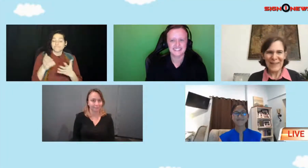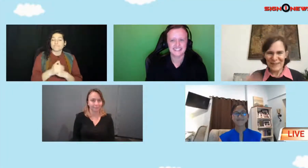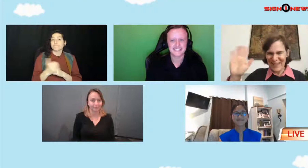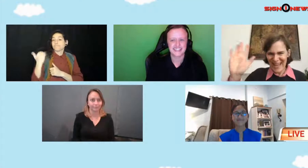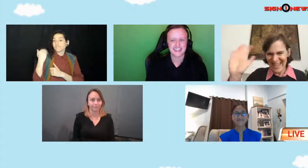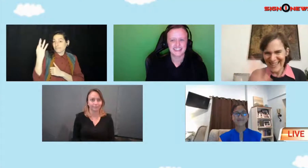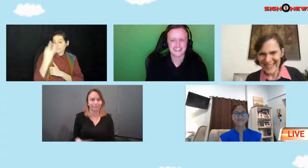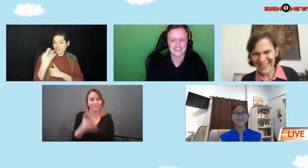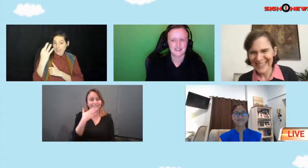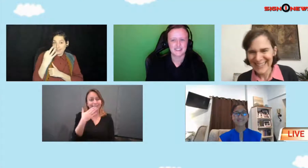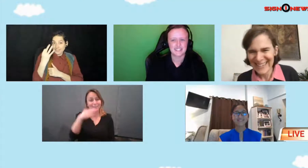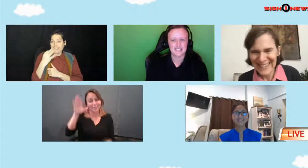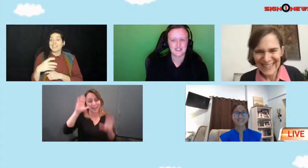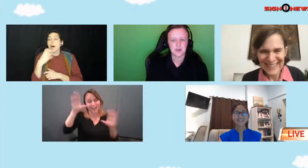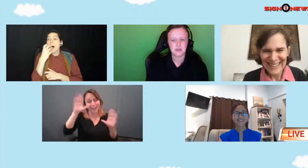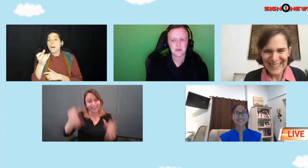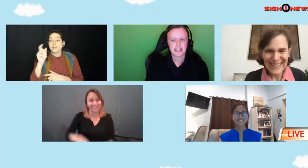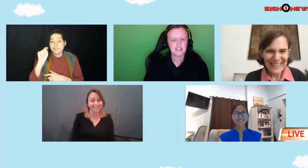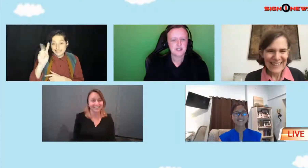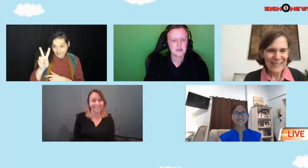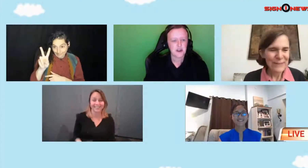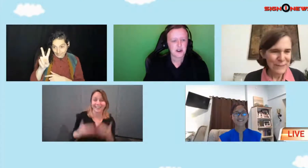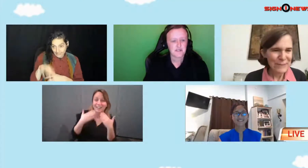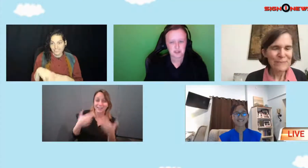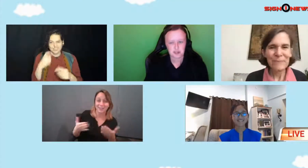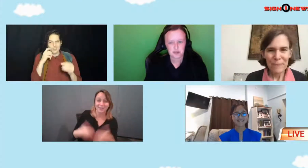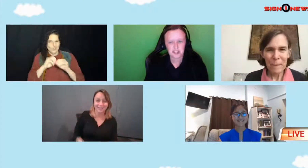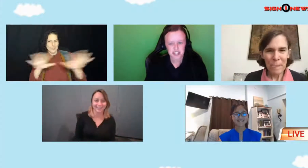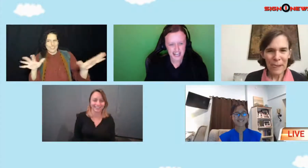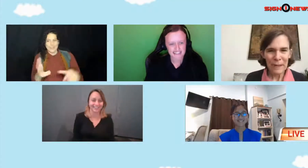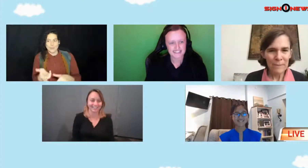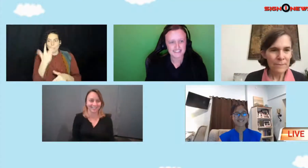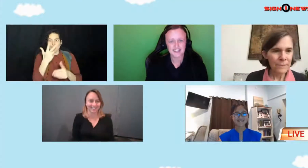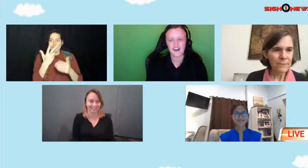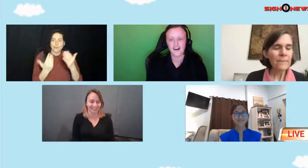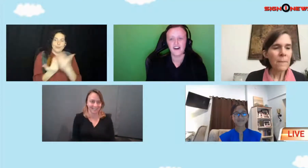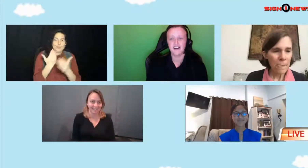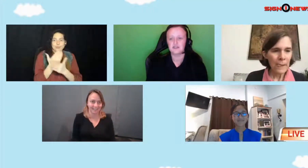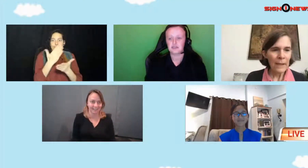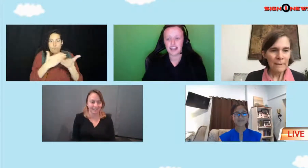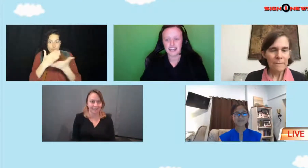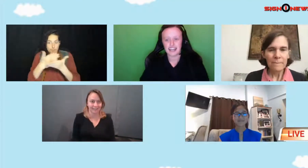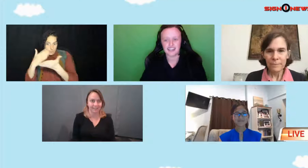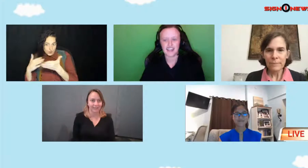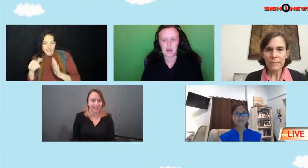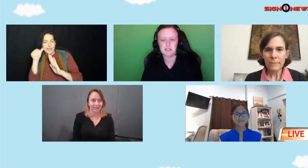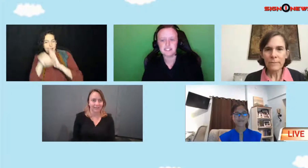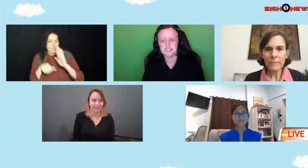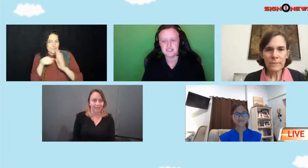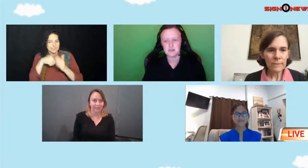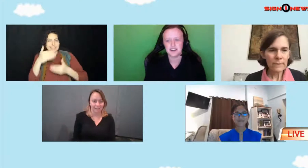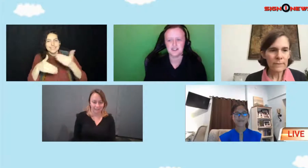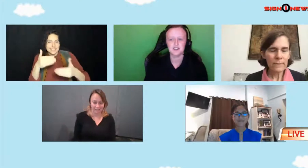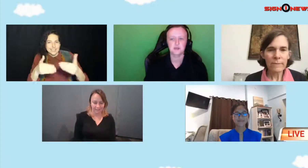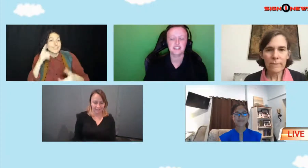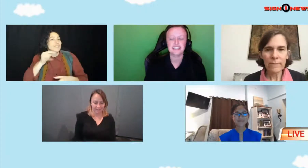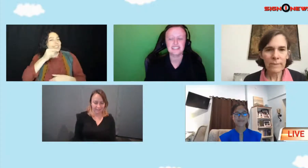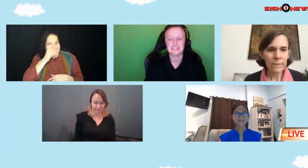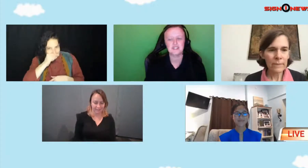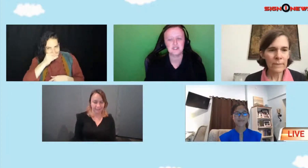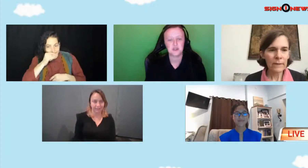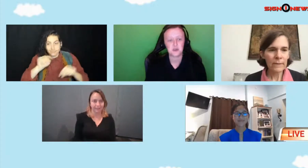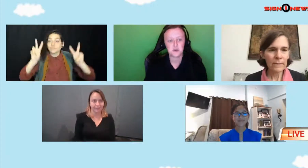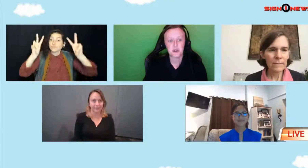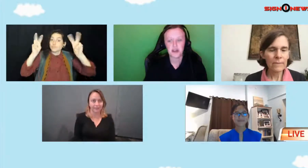Thank you. Hi. Thank you. Right into our virtual chat. On Friday, Apple TV Plus